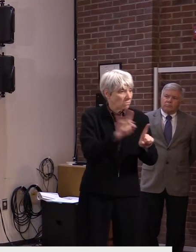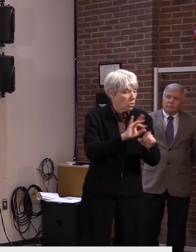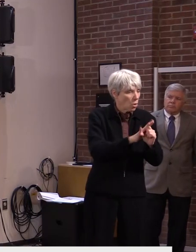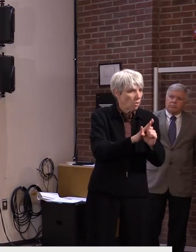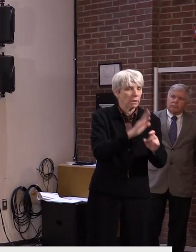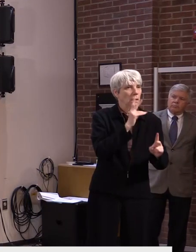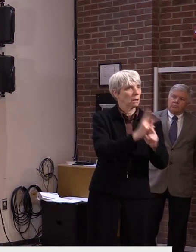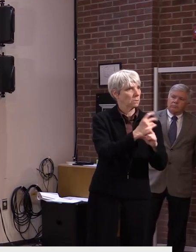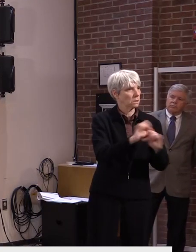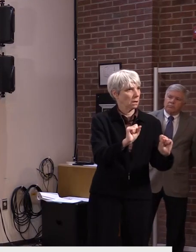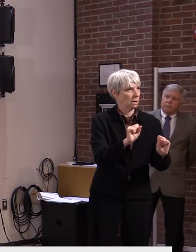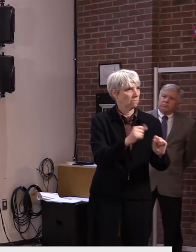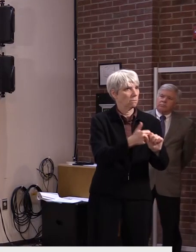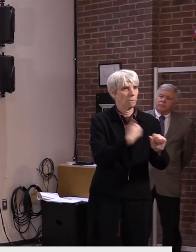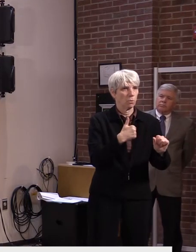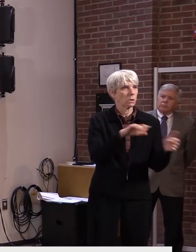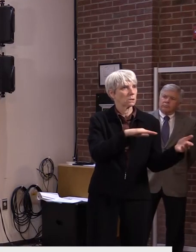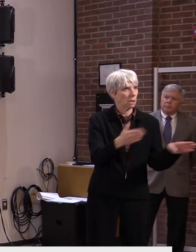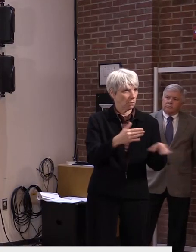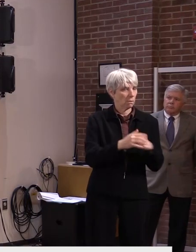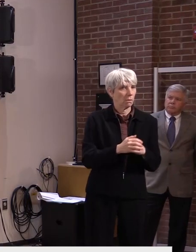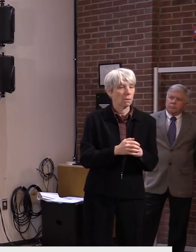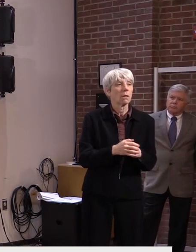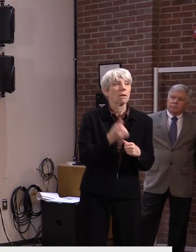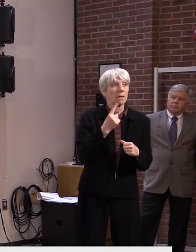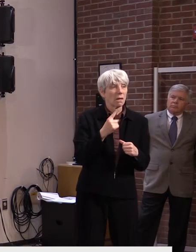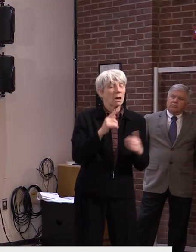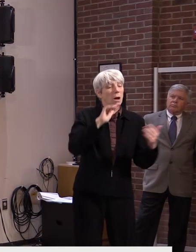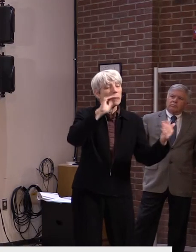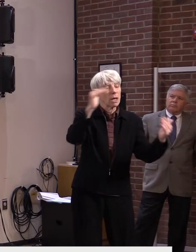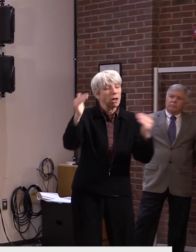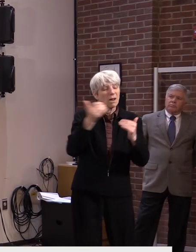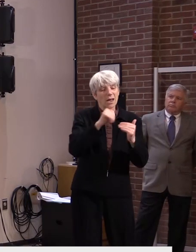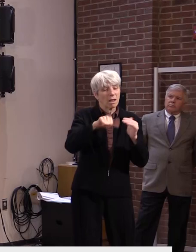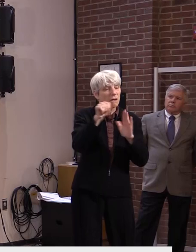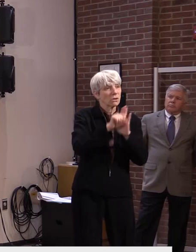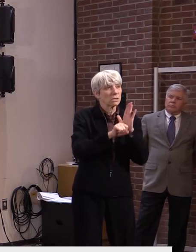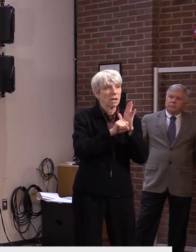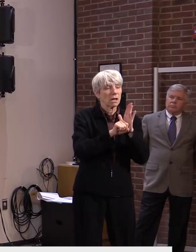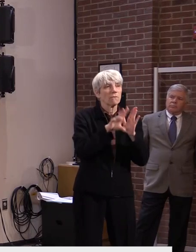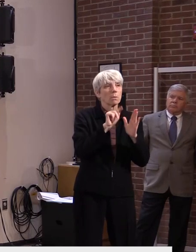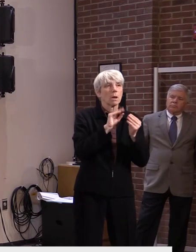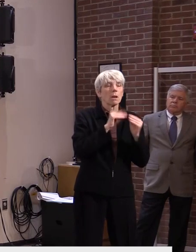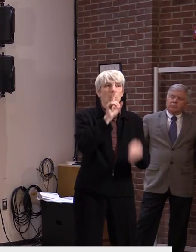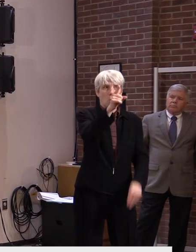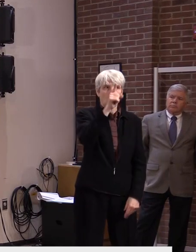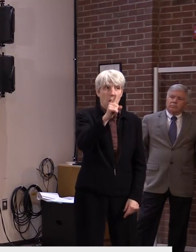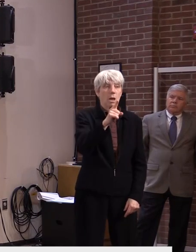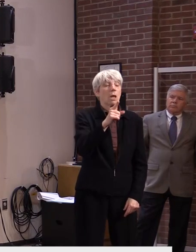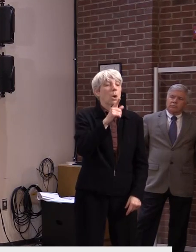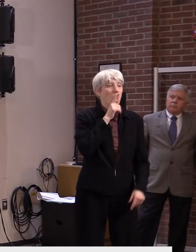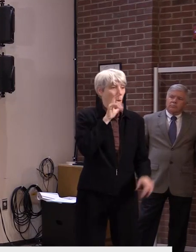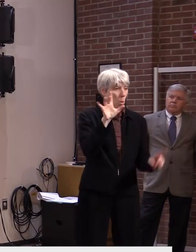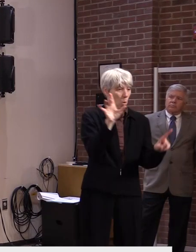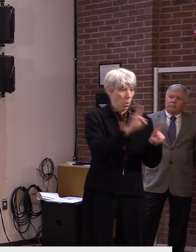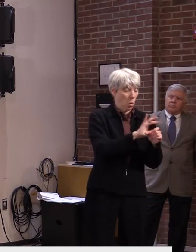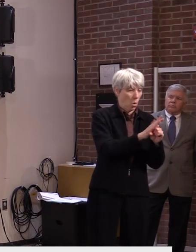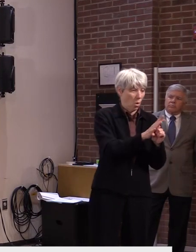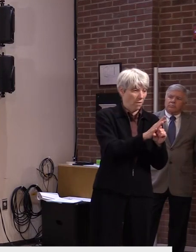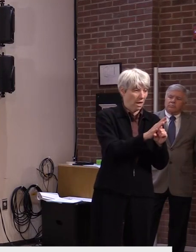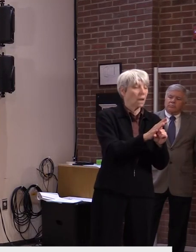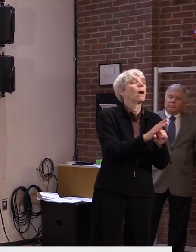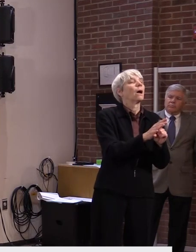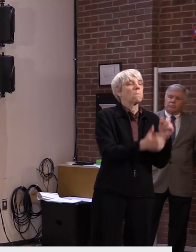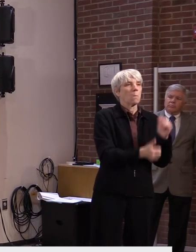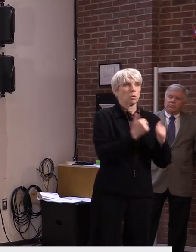the lowest per capita number of deaths in the country. So we're still okay, but